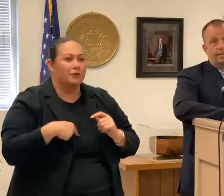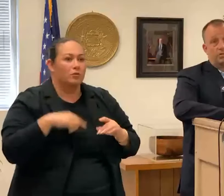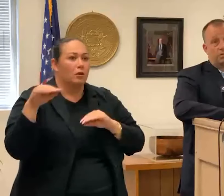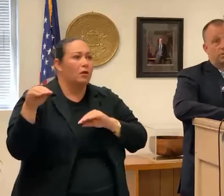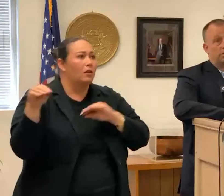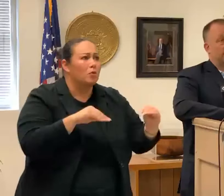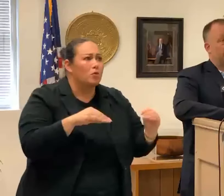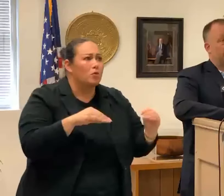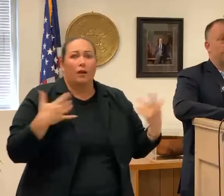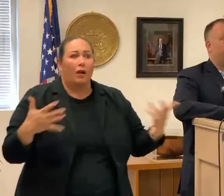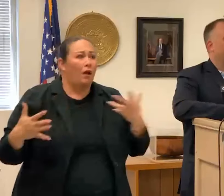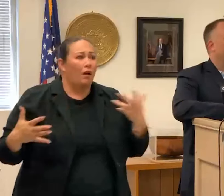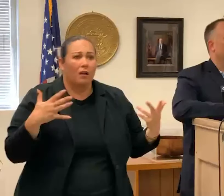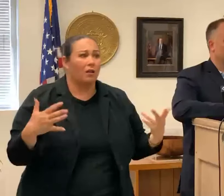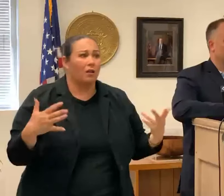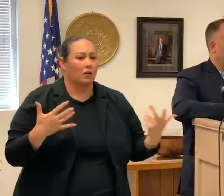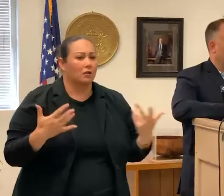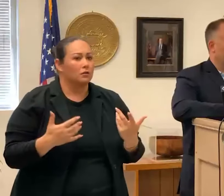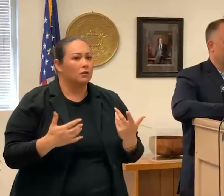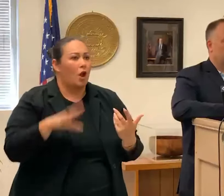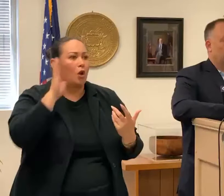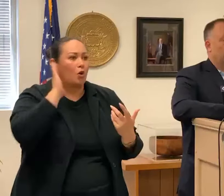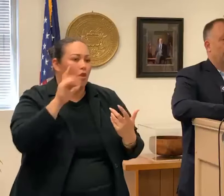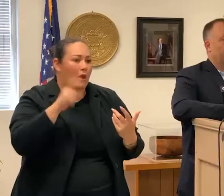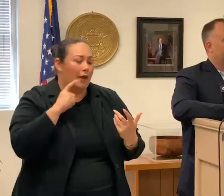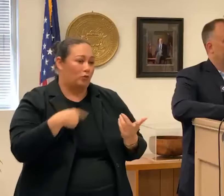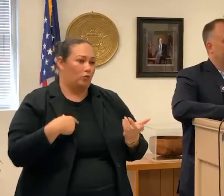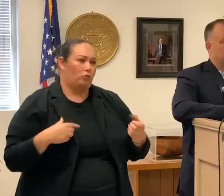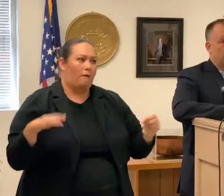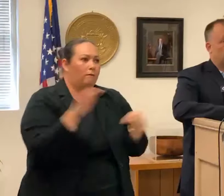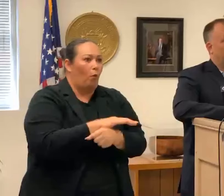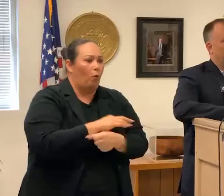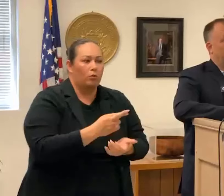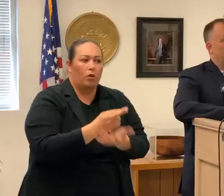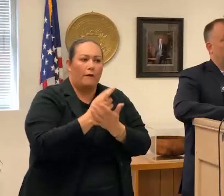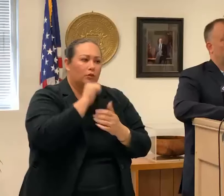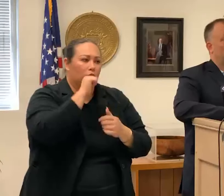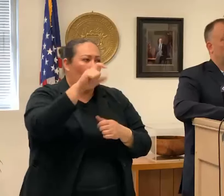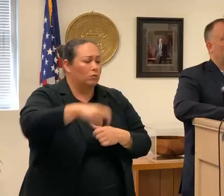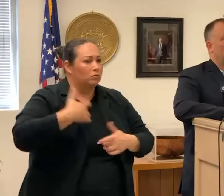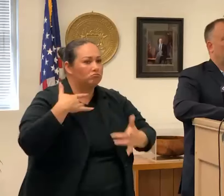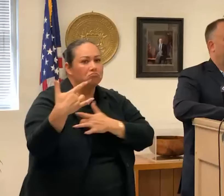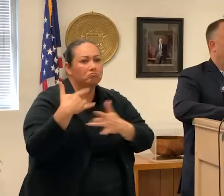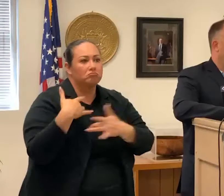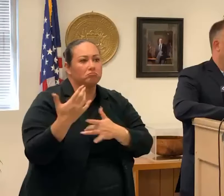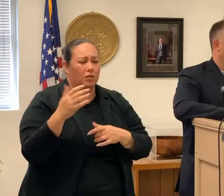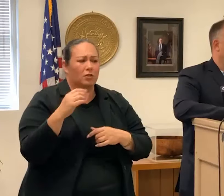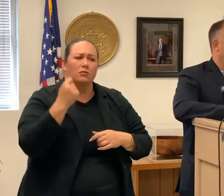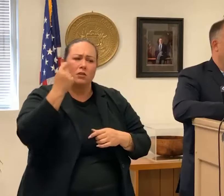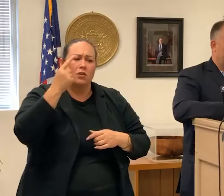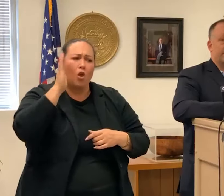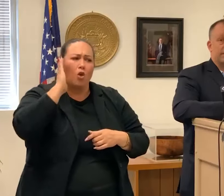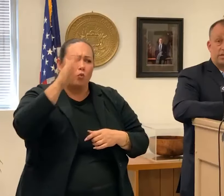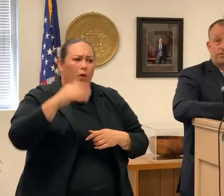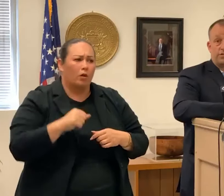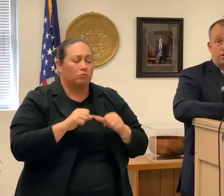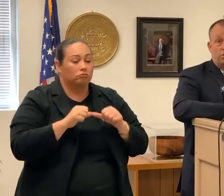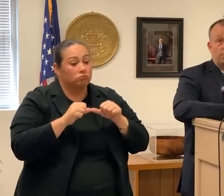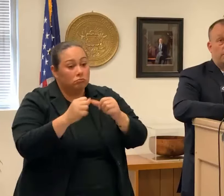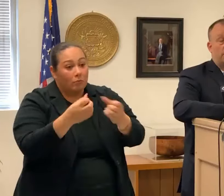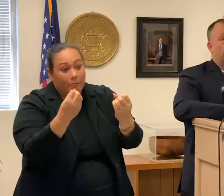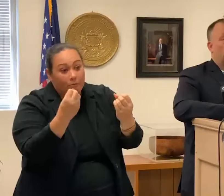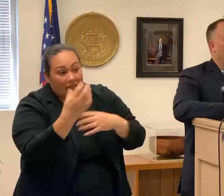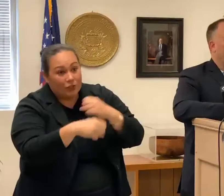will always be concerns until we've fully recovered, and that's going to take a long time. So we know people will have to ask us